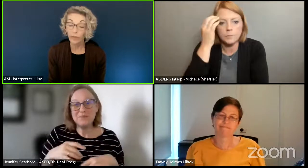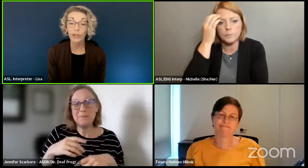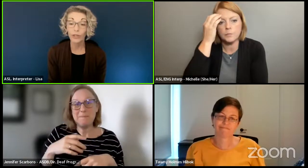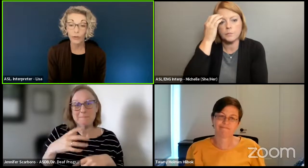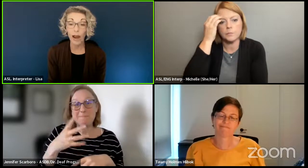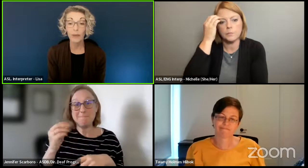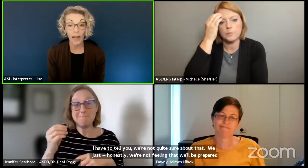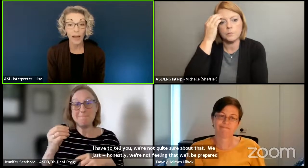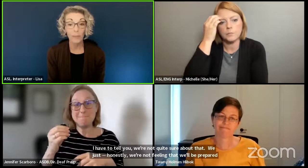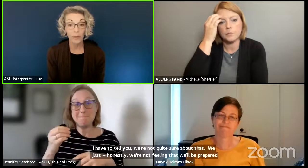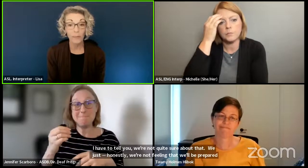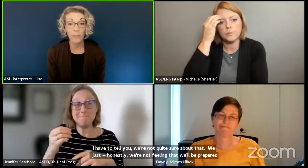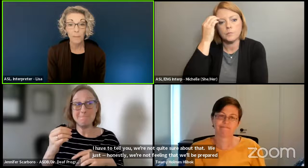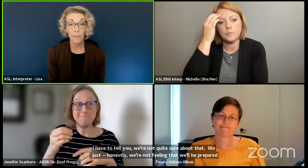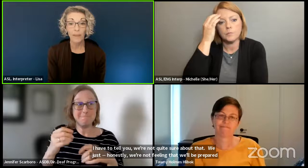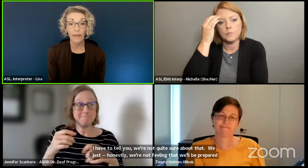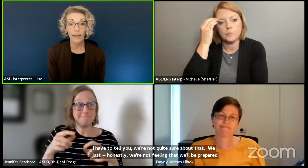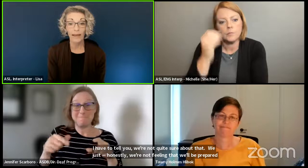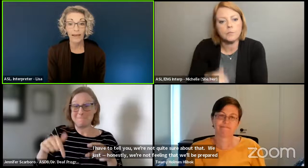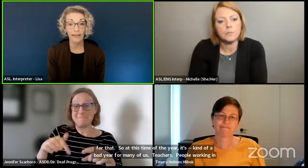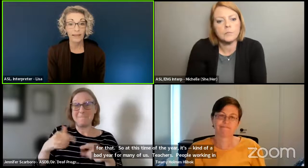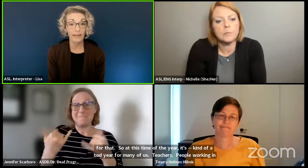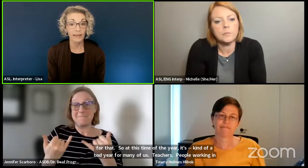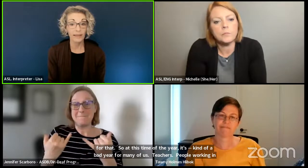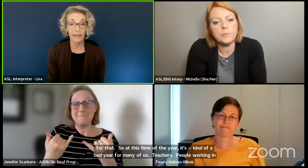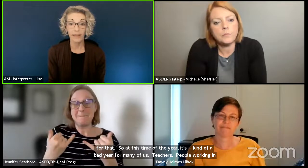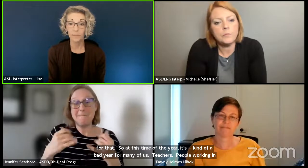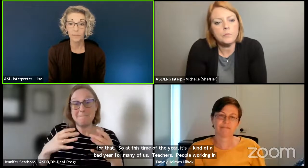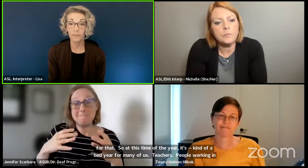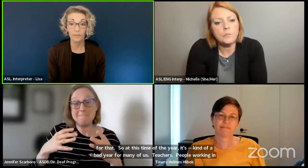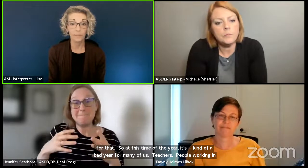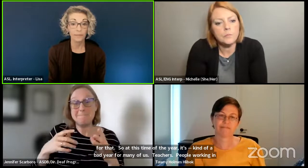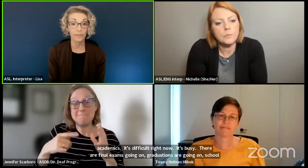up. The school year is wrapping up. And